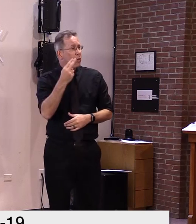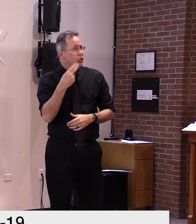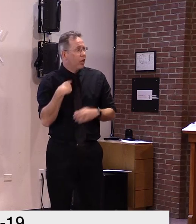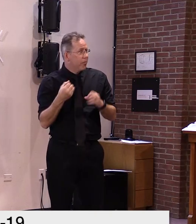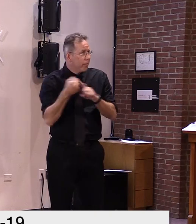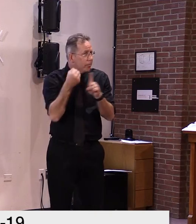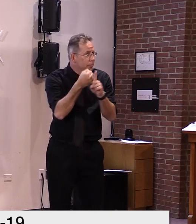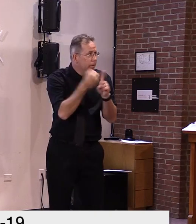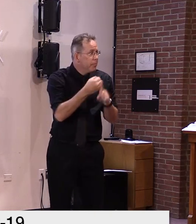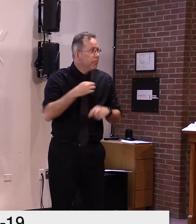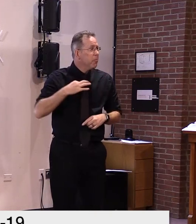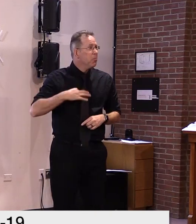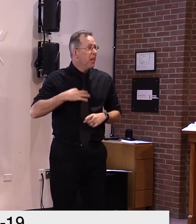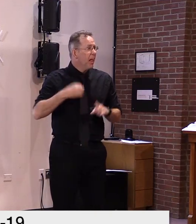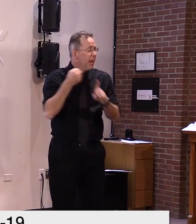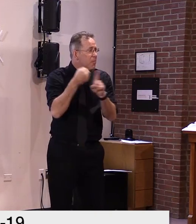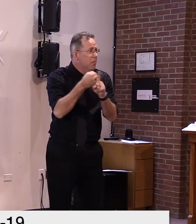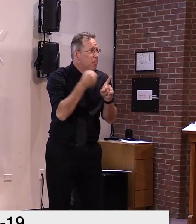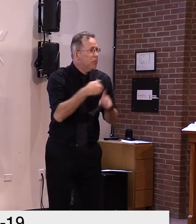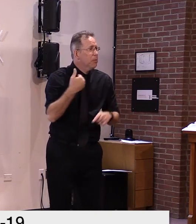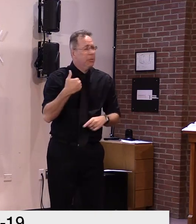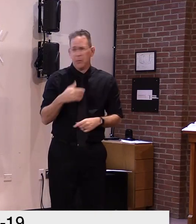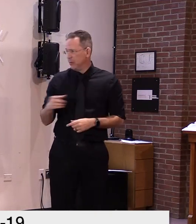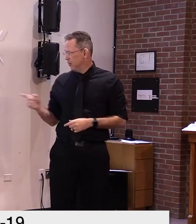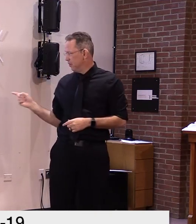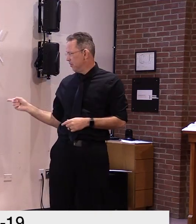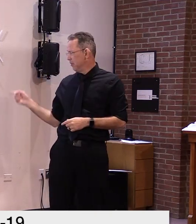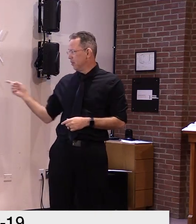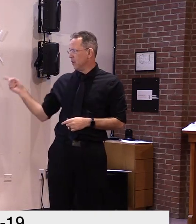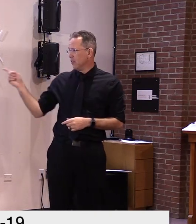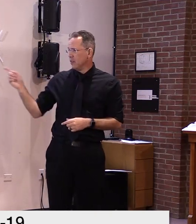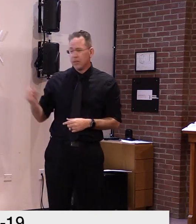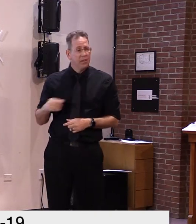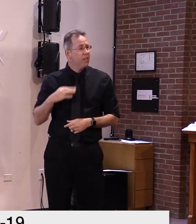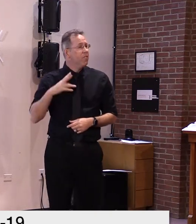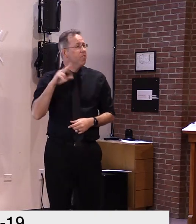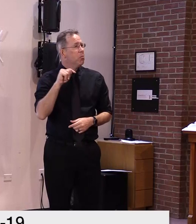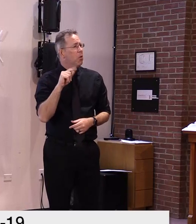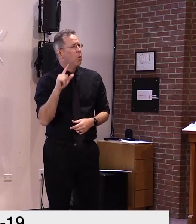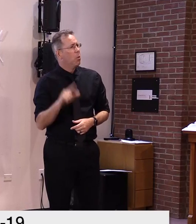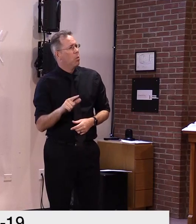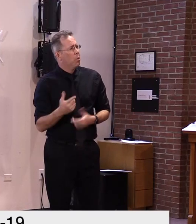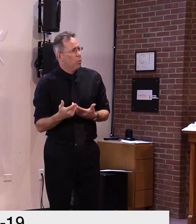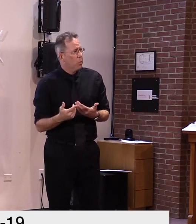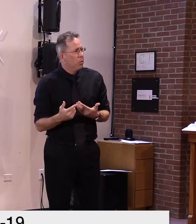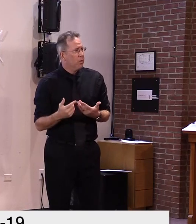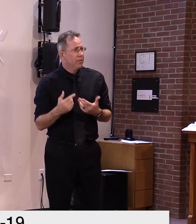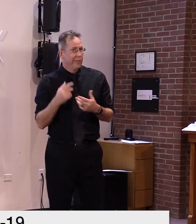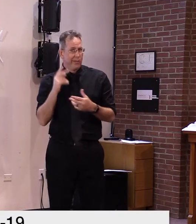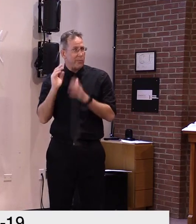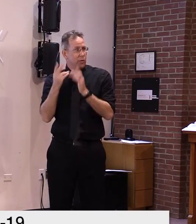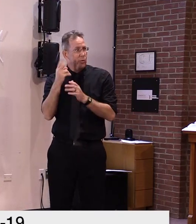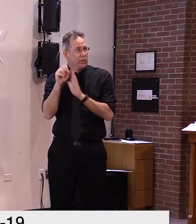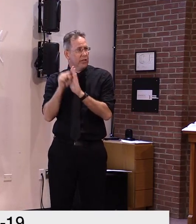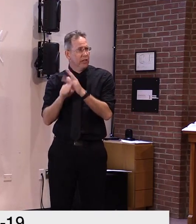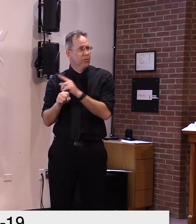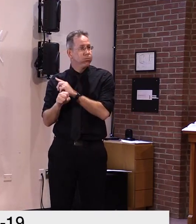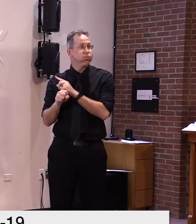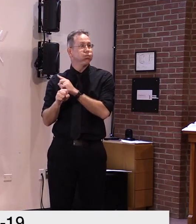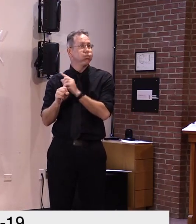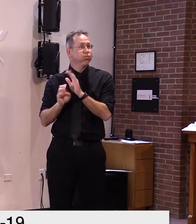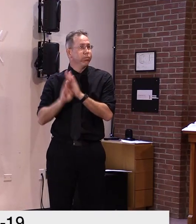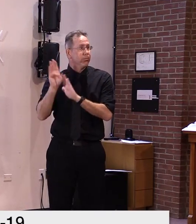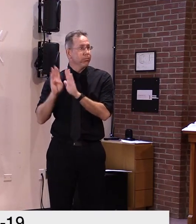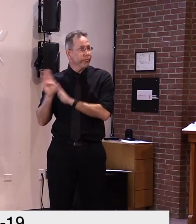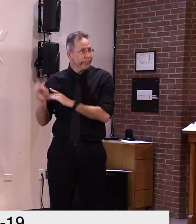of cases recently, 71 cases across their state. So considerably more cases in the other northern New England states than we're